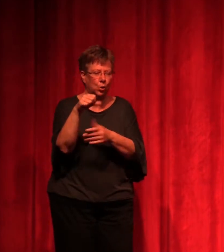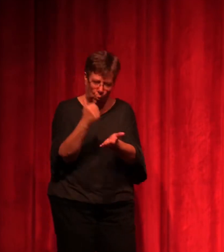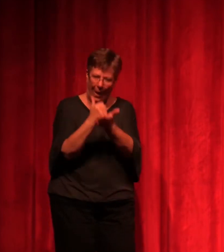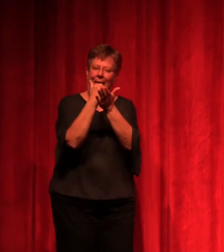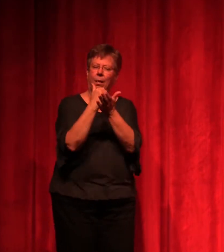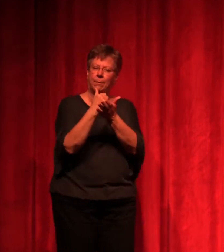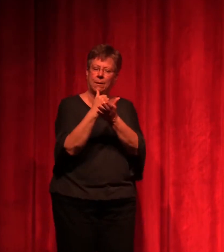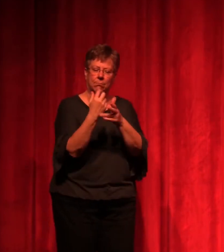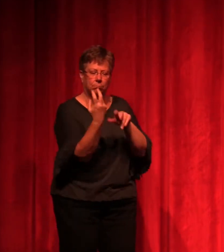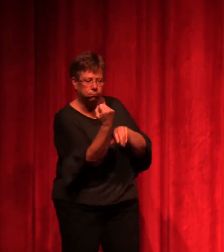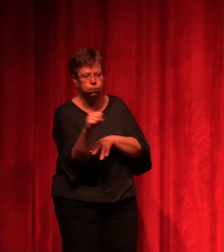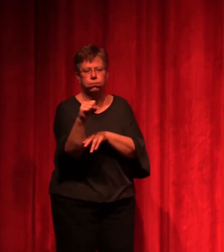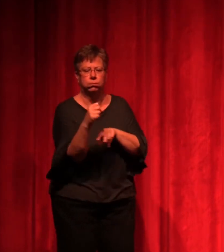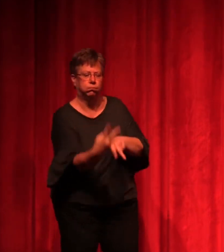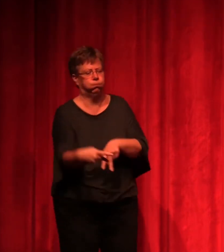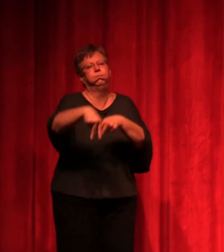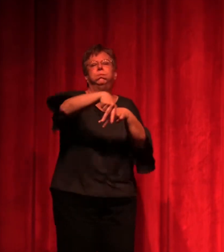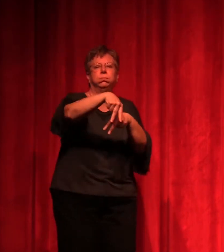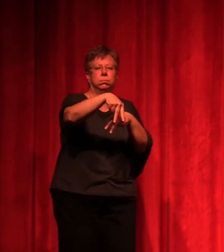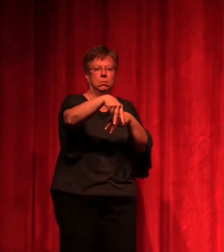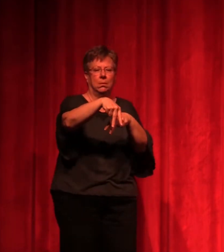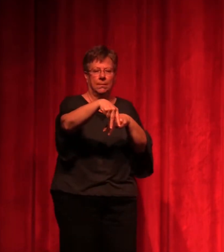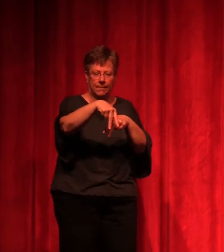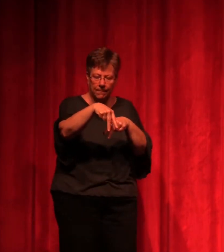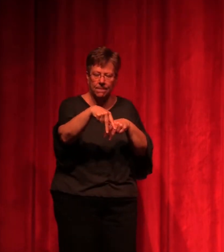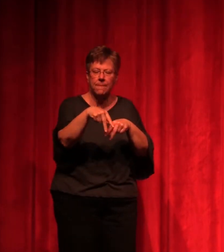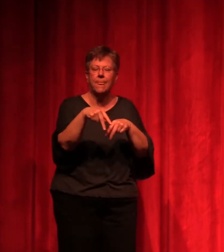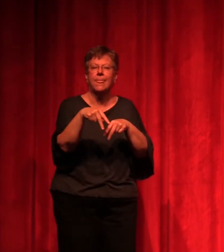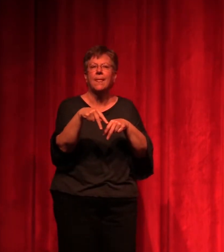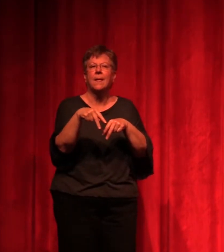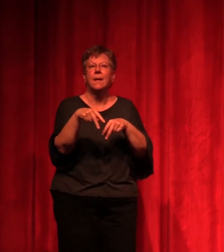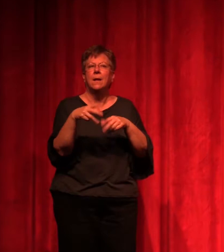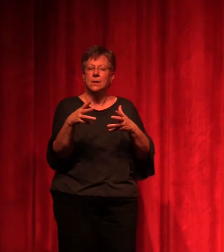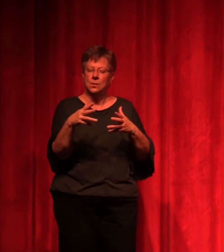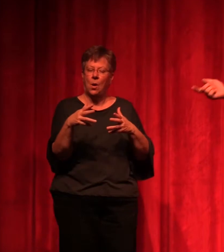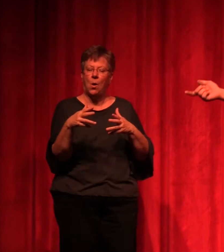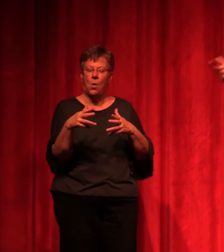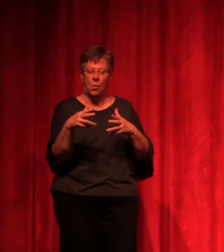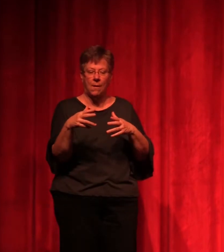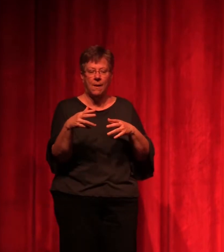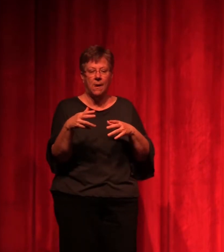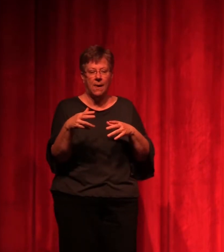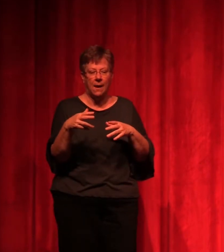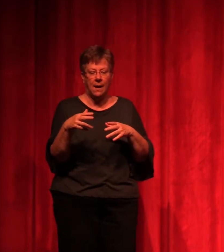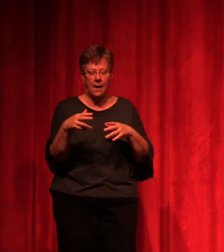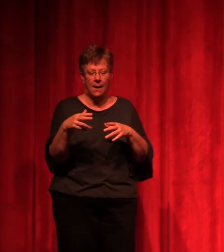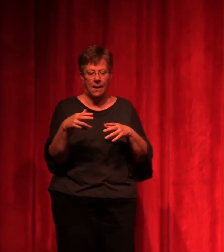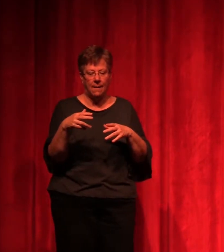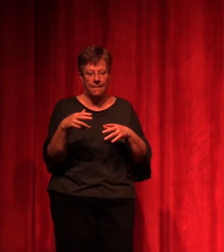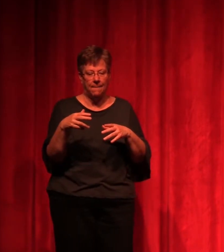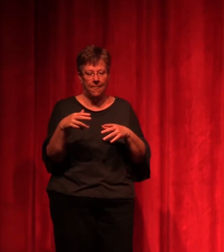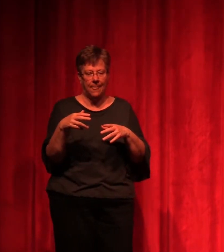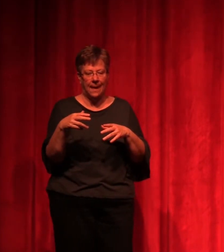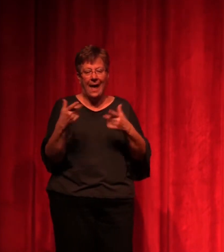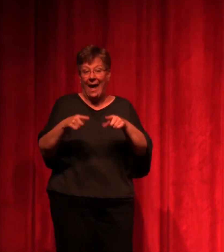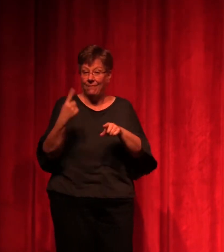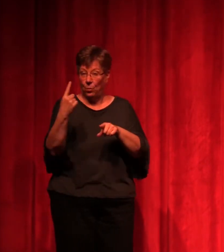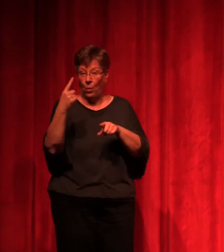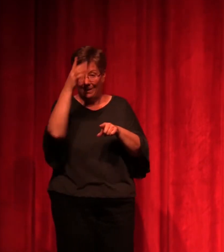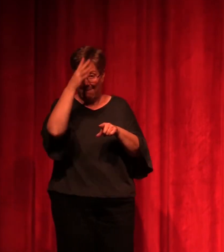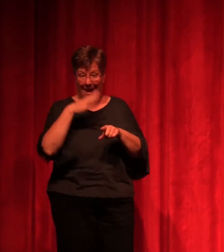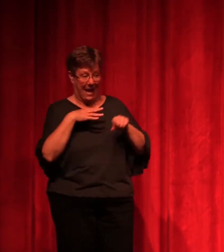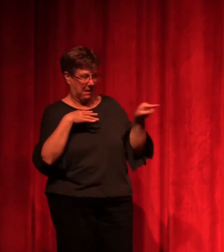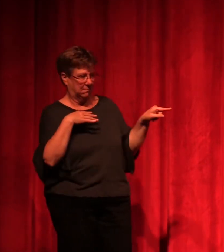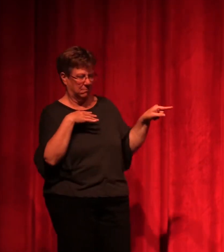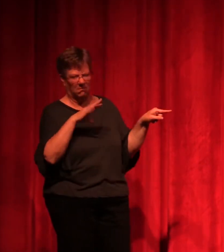then the horse is going to be a lot calmer, quite a bit calmer at least. And so you would ask for help. You'd call out to the crowd, and there was this big guy. His nickname was